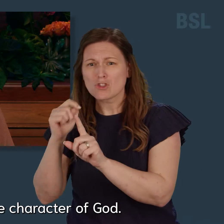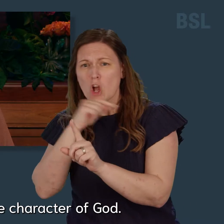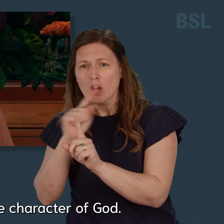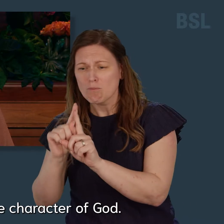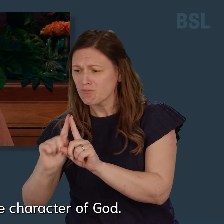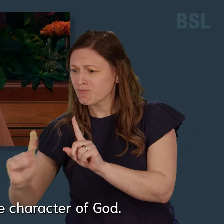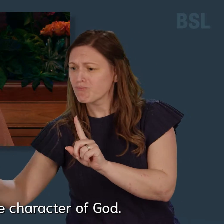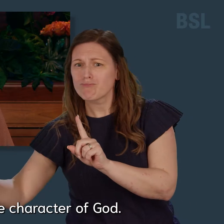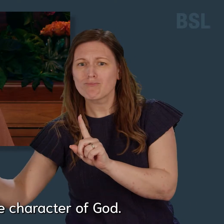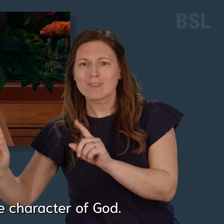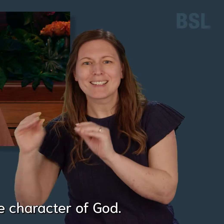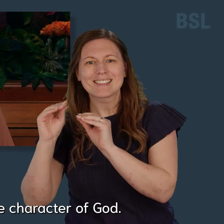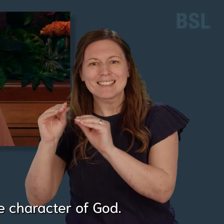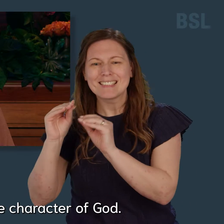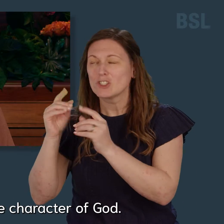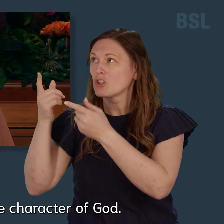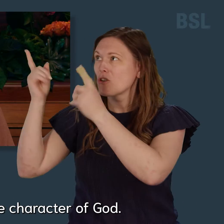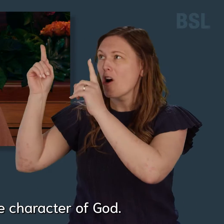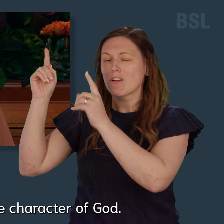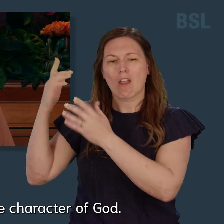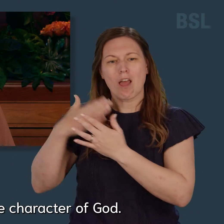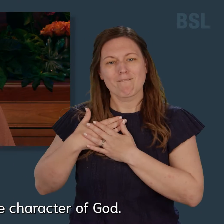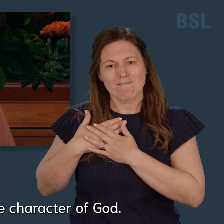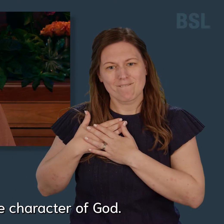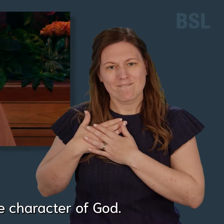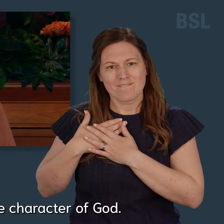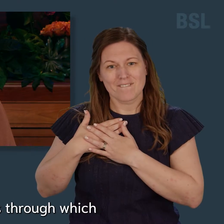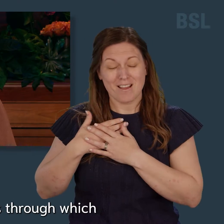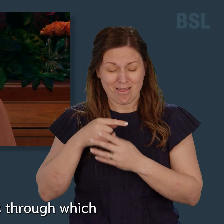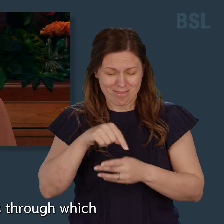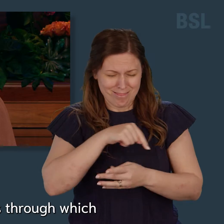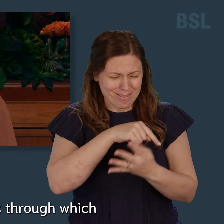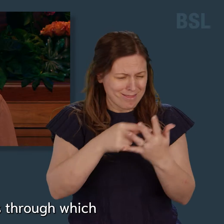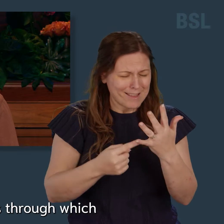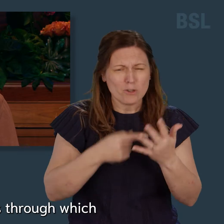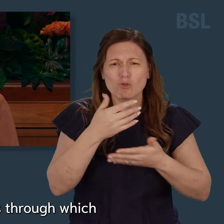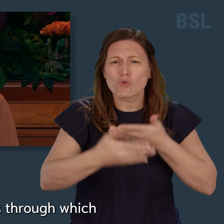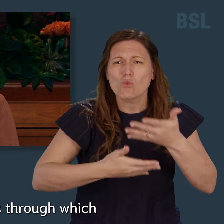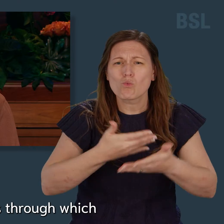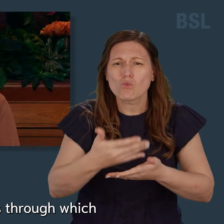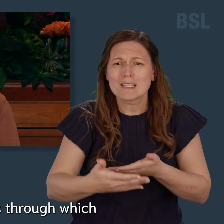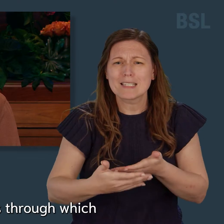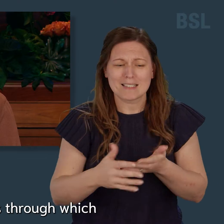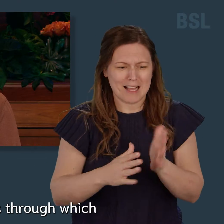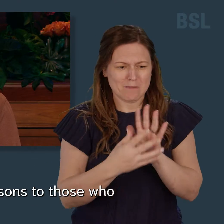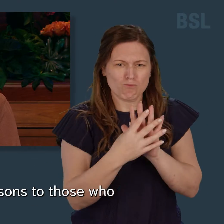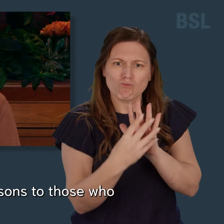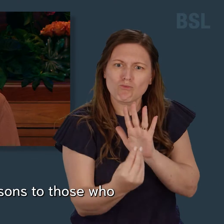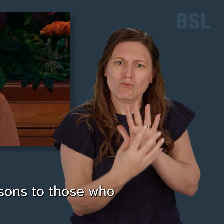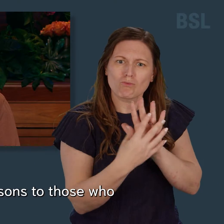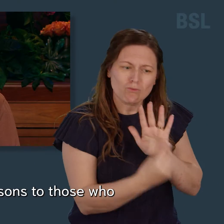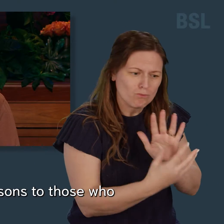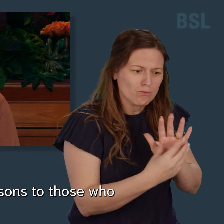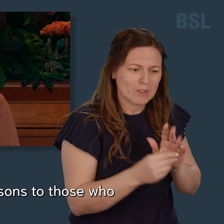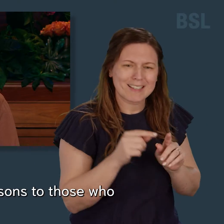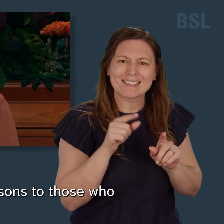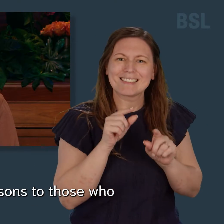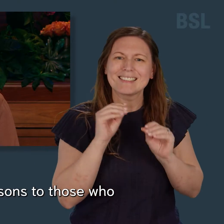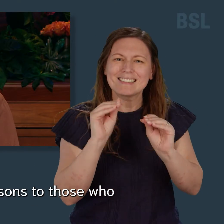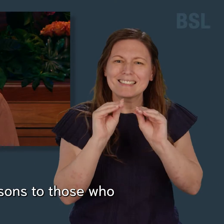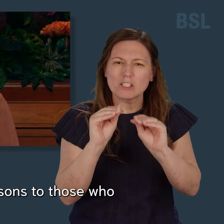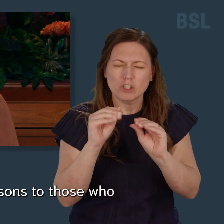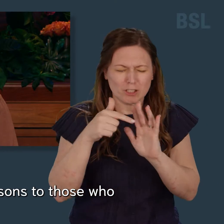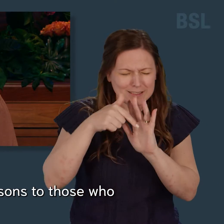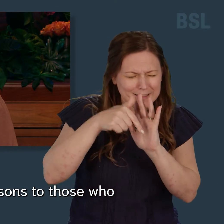prodigal son to teach the character of God. His parables were symbols through which he could teach deeper